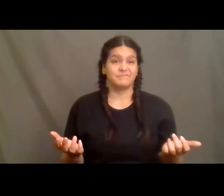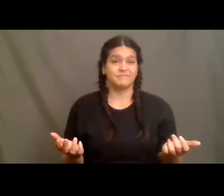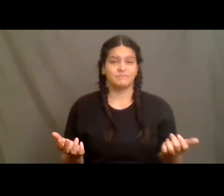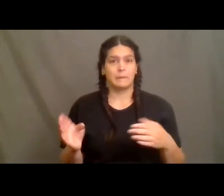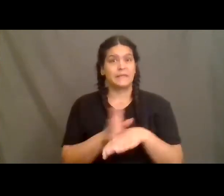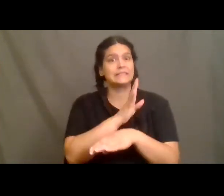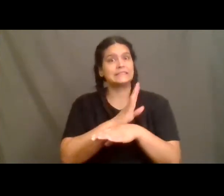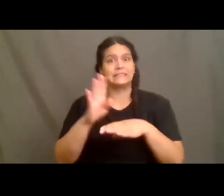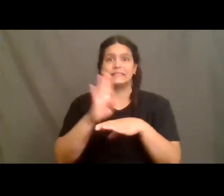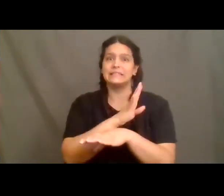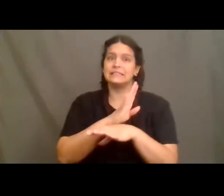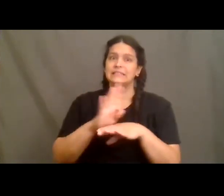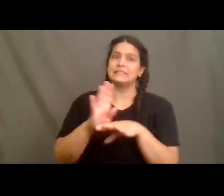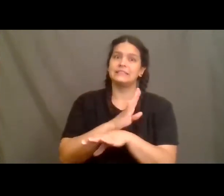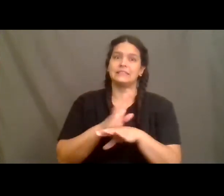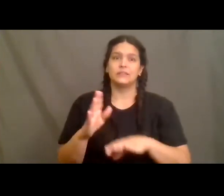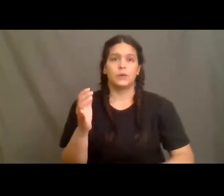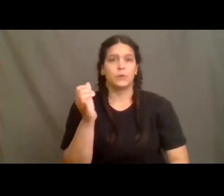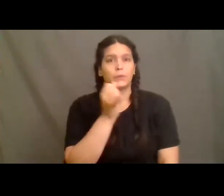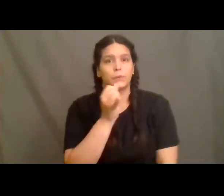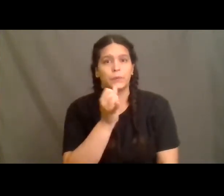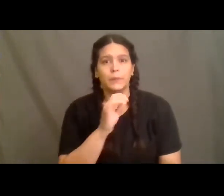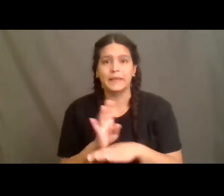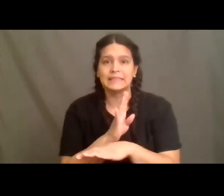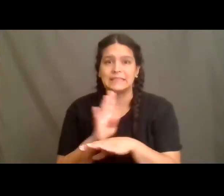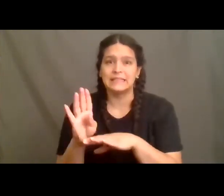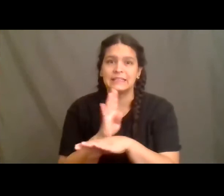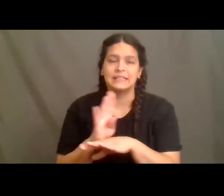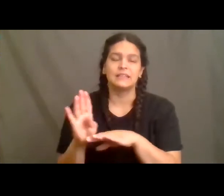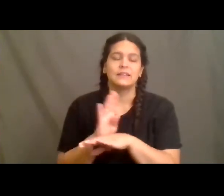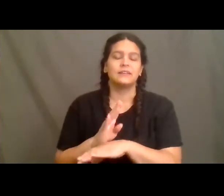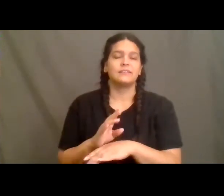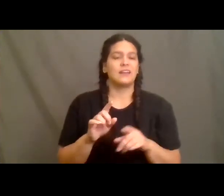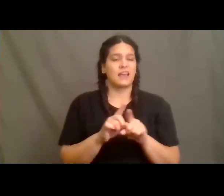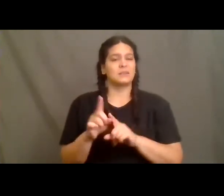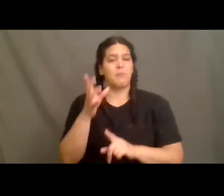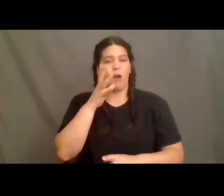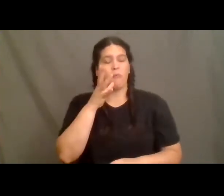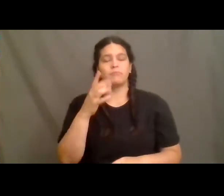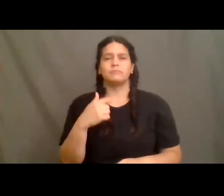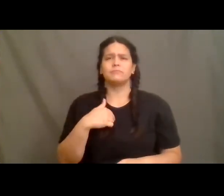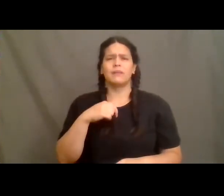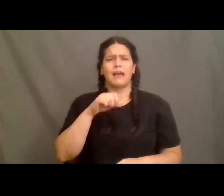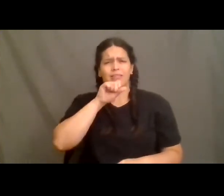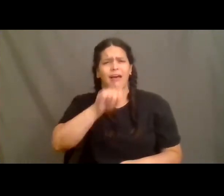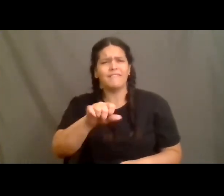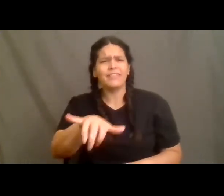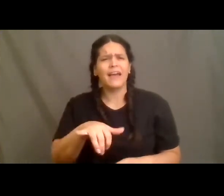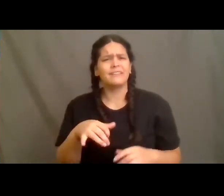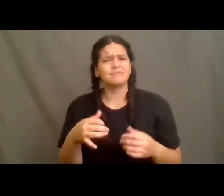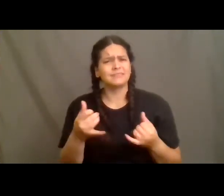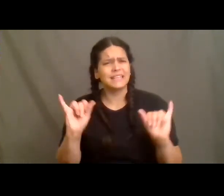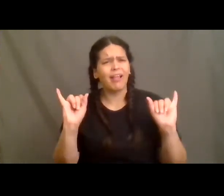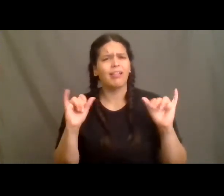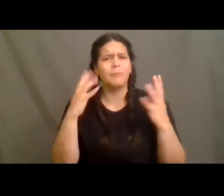busy being a mom, but I love it. It's as I say, it's beautifully challenging. It's